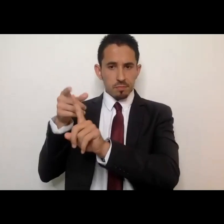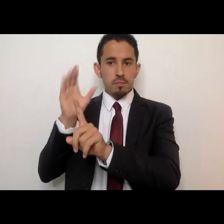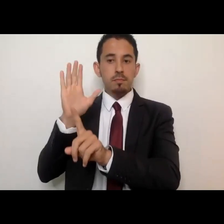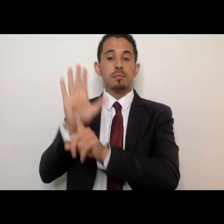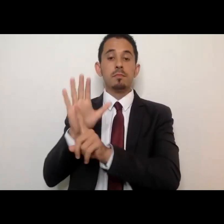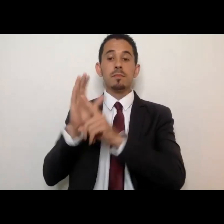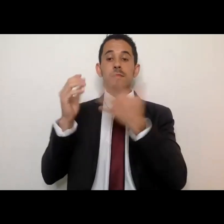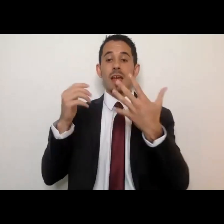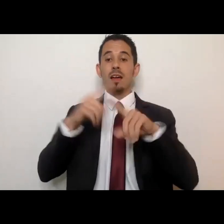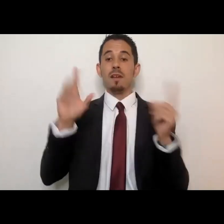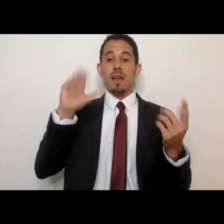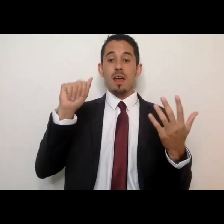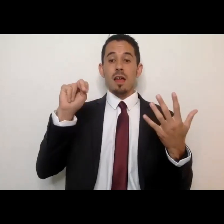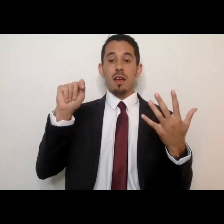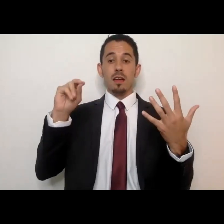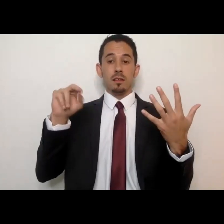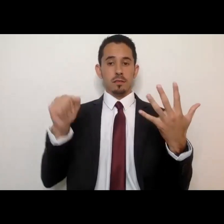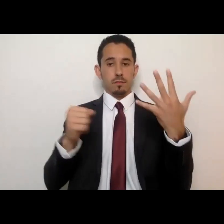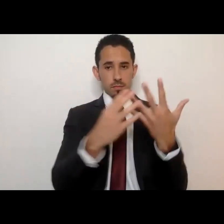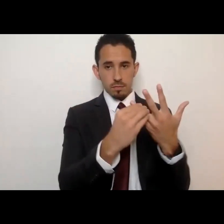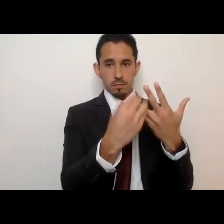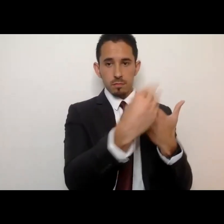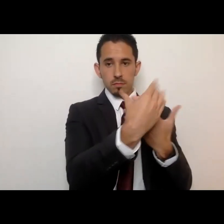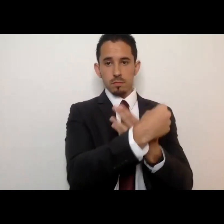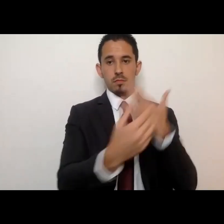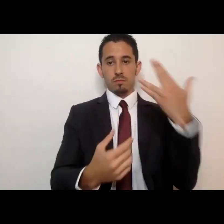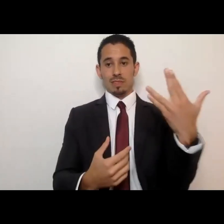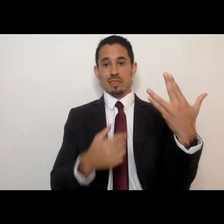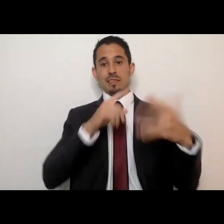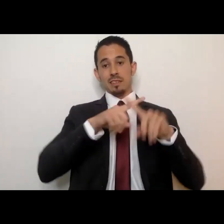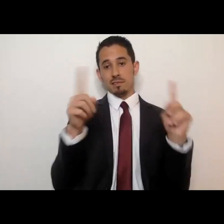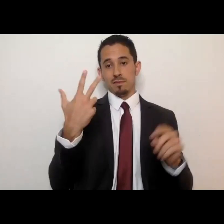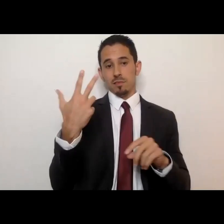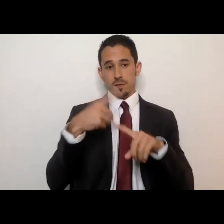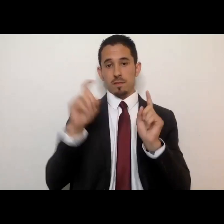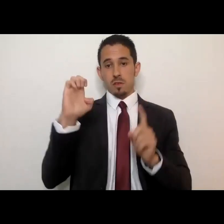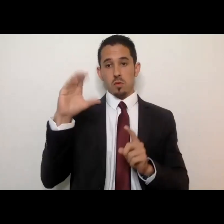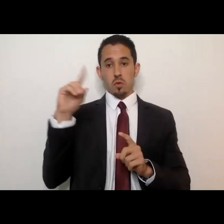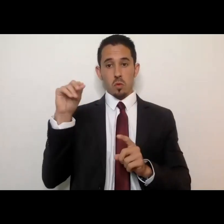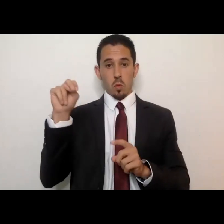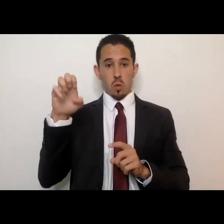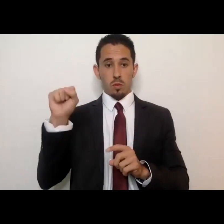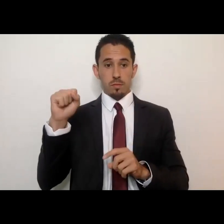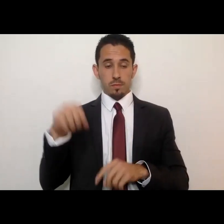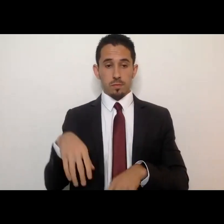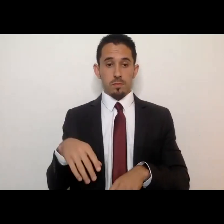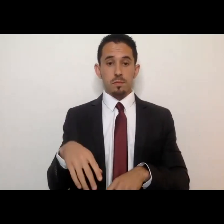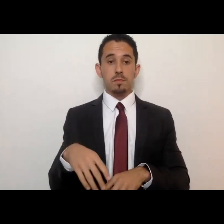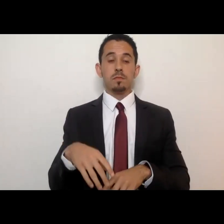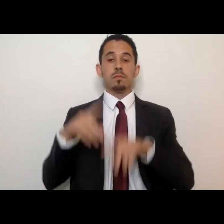So I chose El Oro as my study area. And I chose 5 different cantons, which were then grouped into 3 different